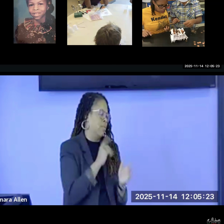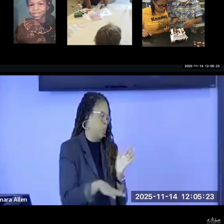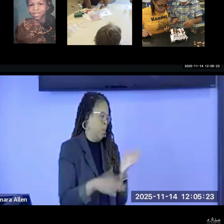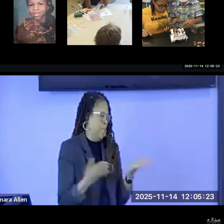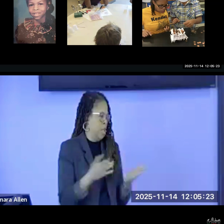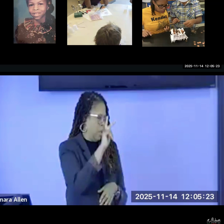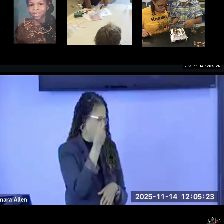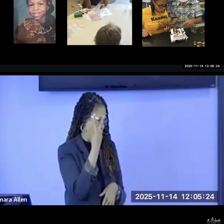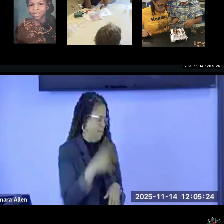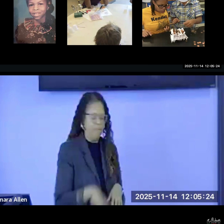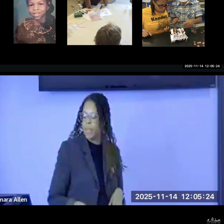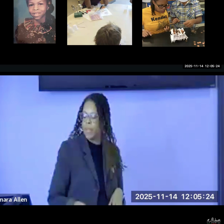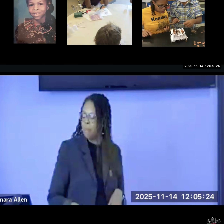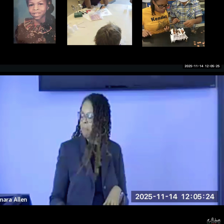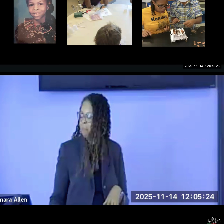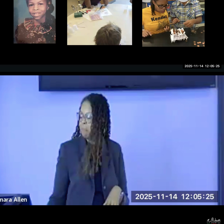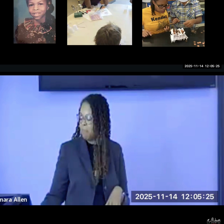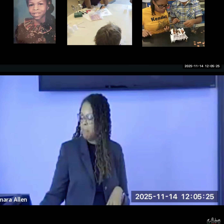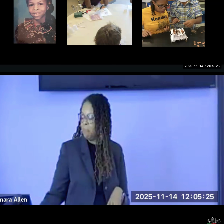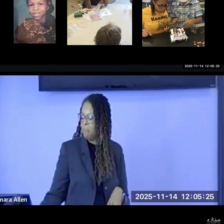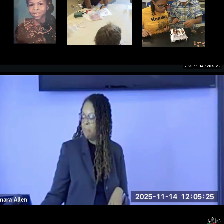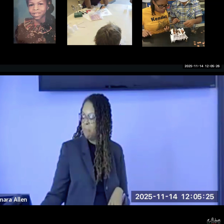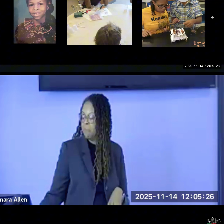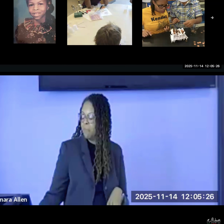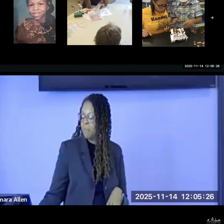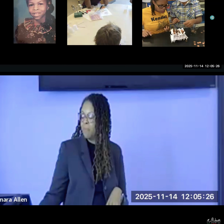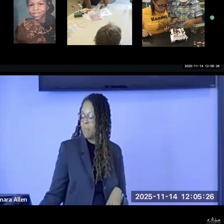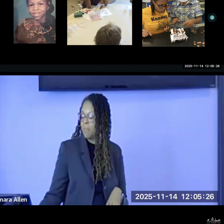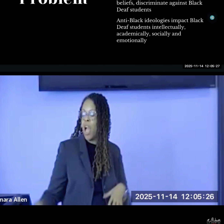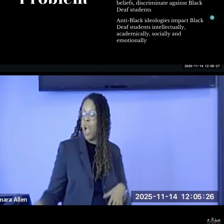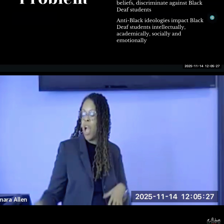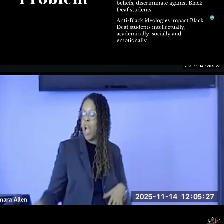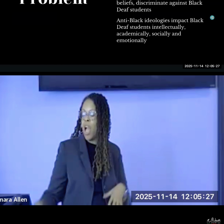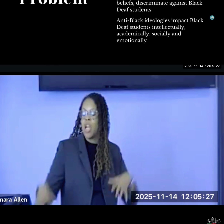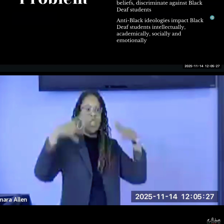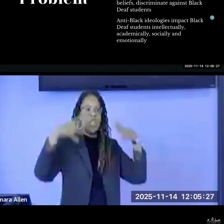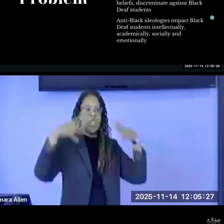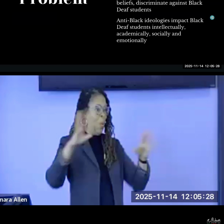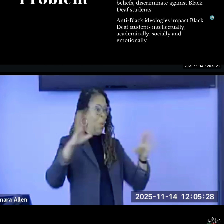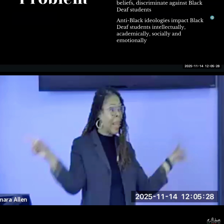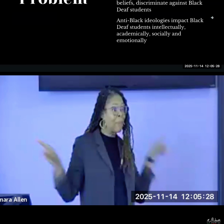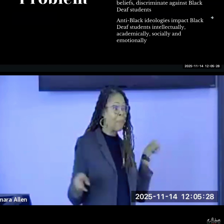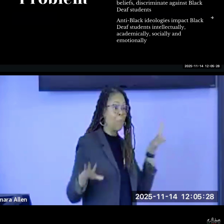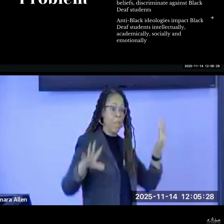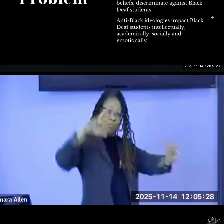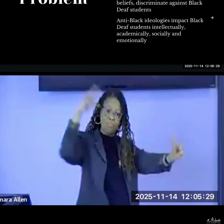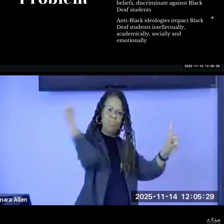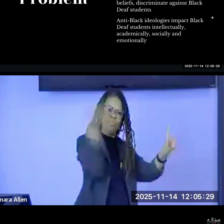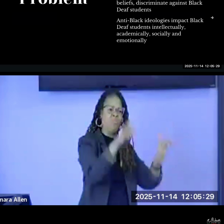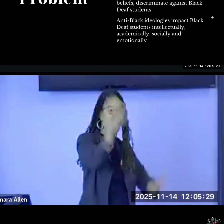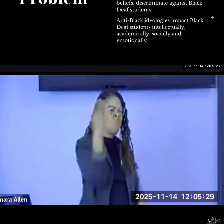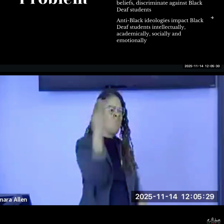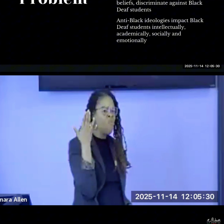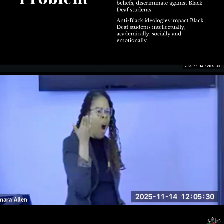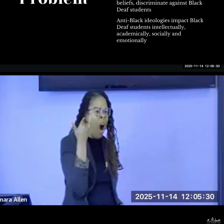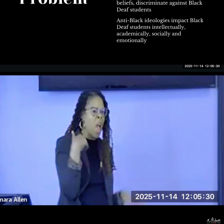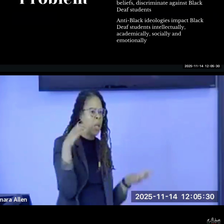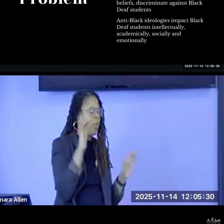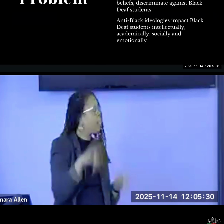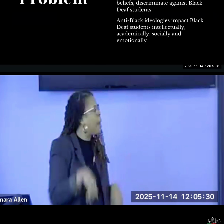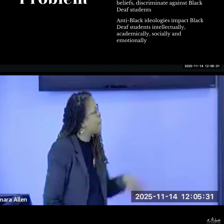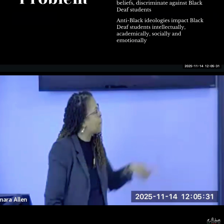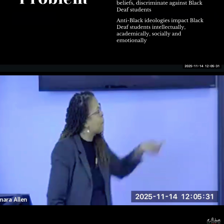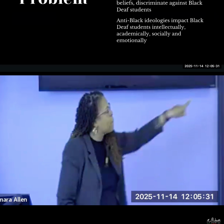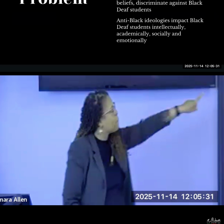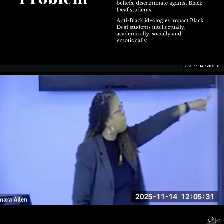really inspired me to do this work, and also inspired me to do my dissertation focusing on K-12 education. So are we ready to dive